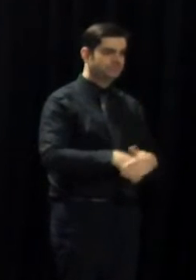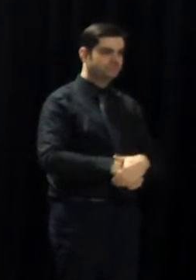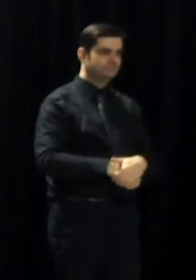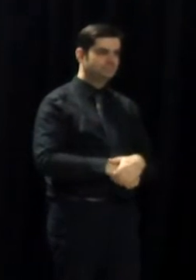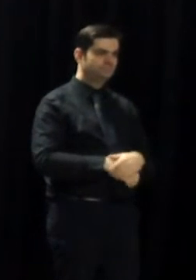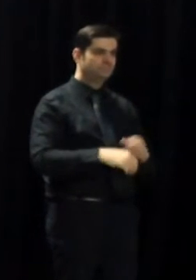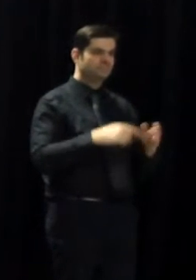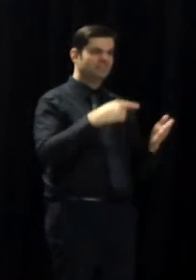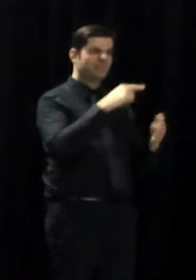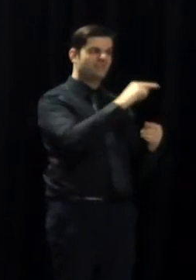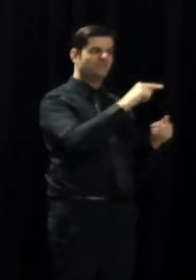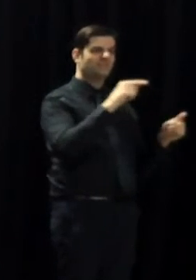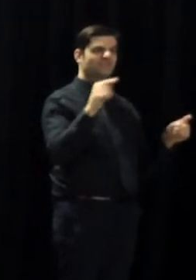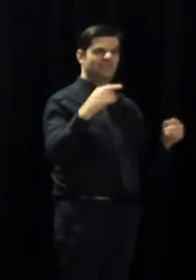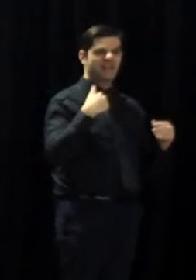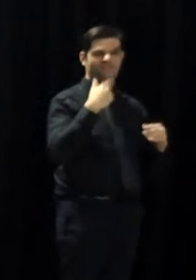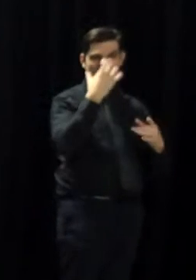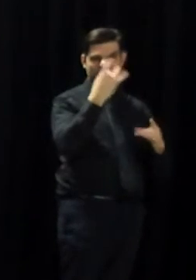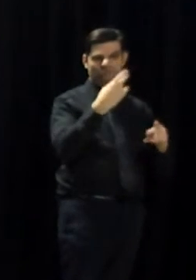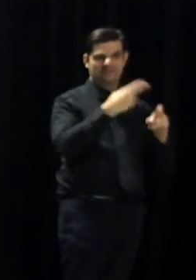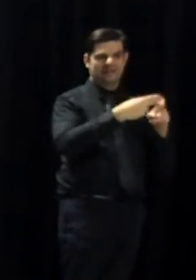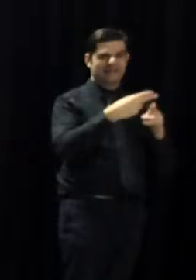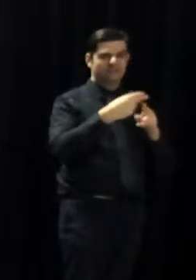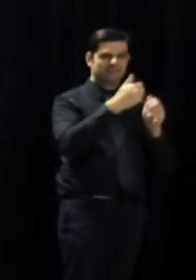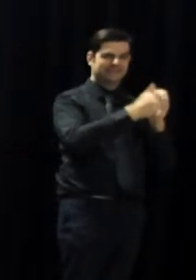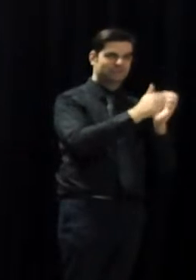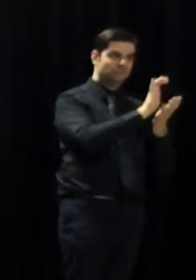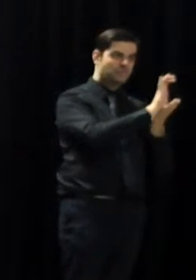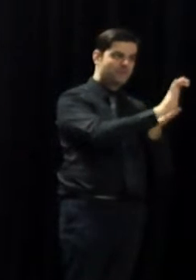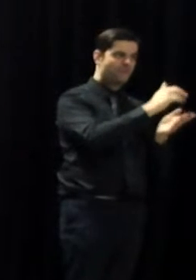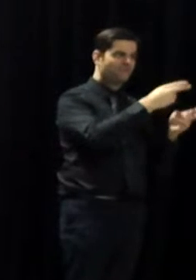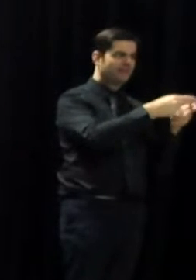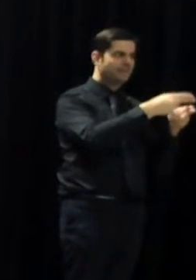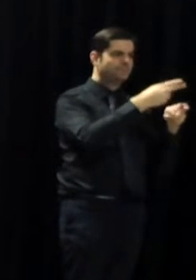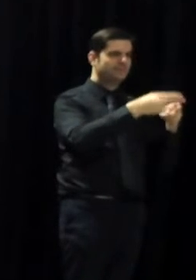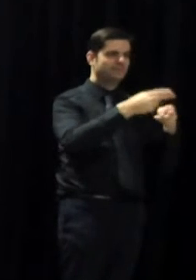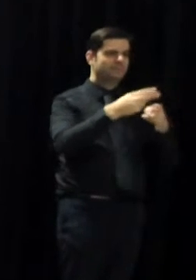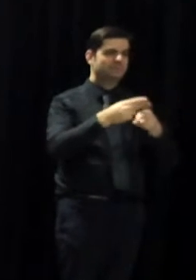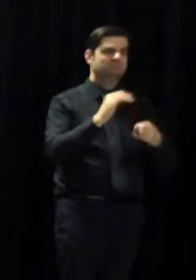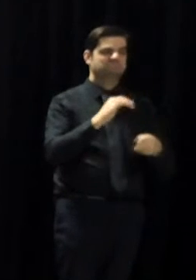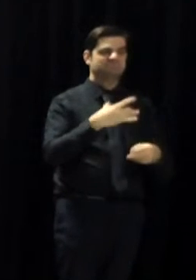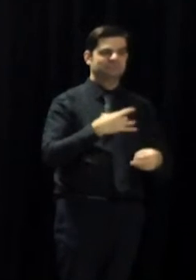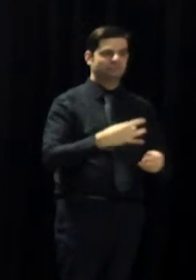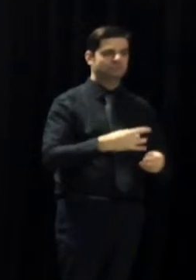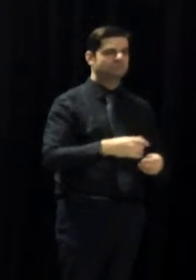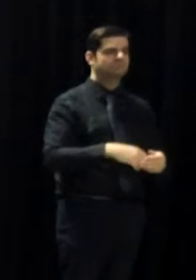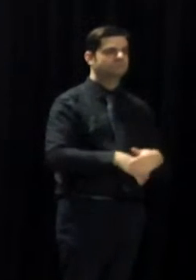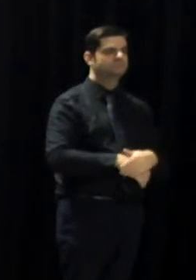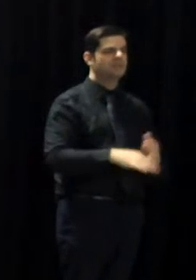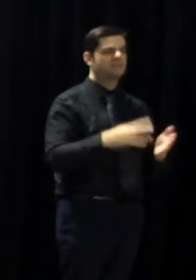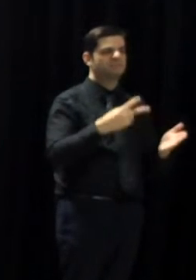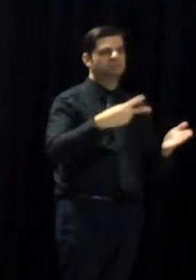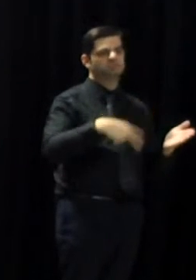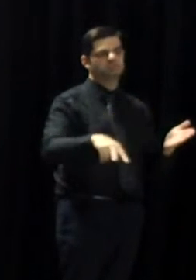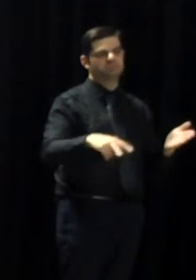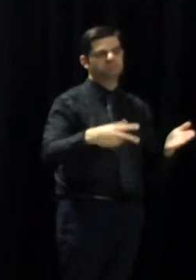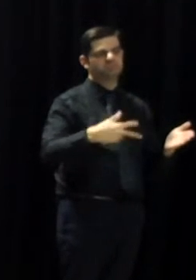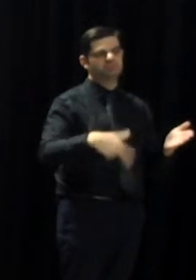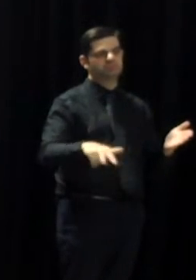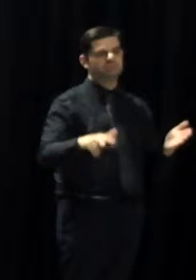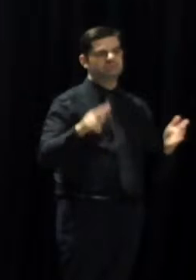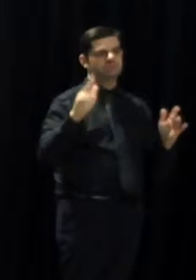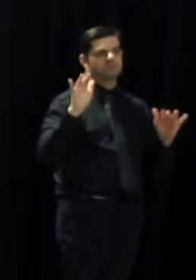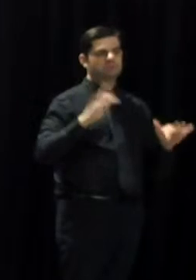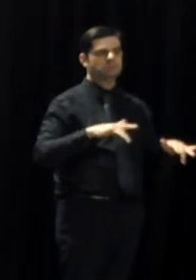and we'll be better in 2-3 weeks of snow than we are on opening day. That's how it usually